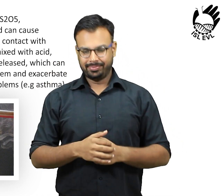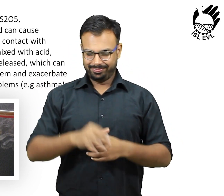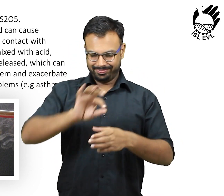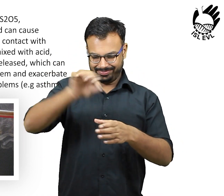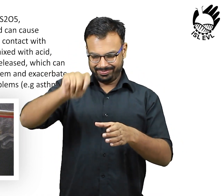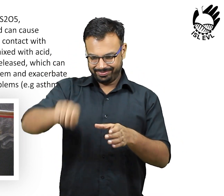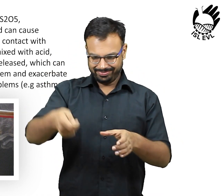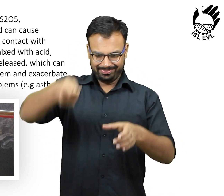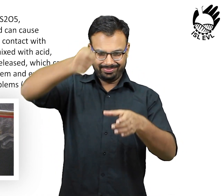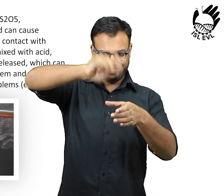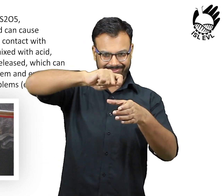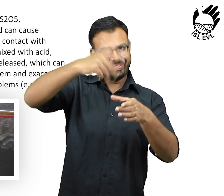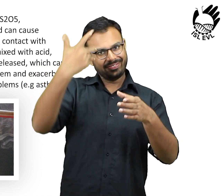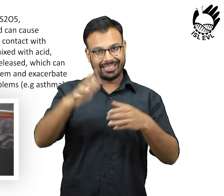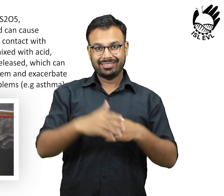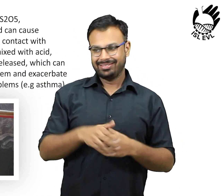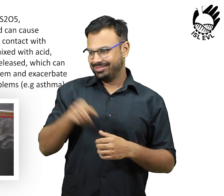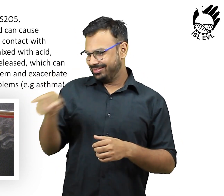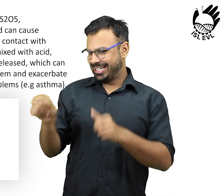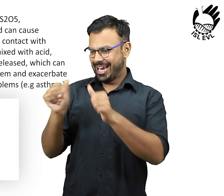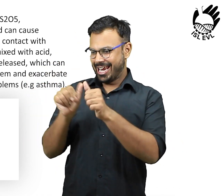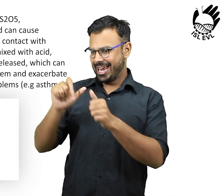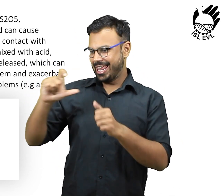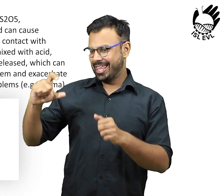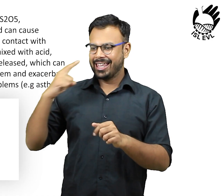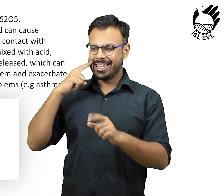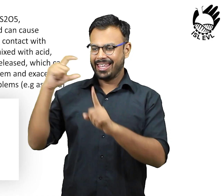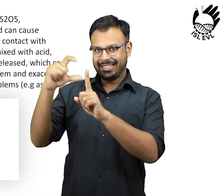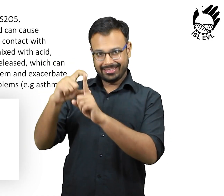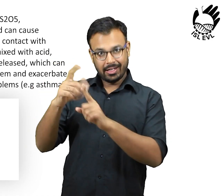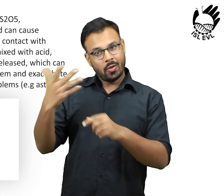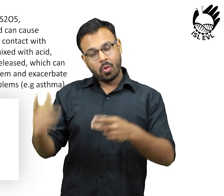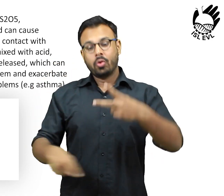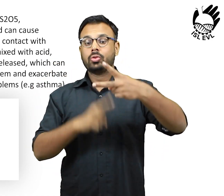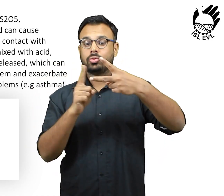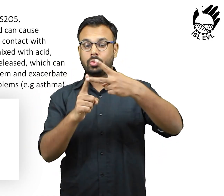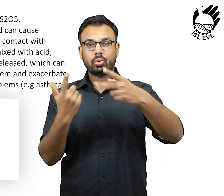When mixed with acid, toxic sulfur dioxide gas is released,